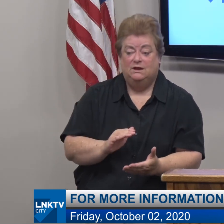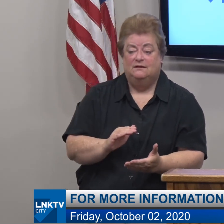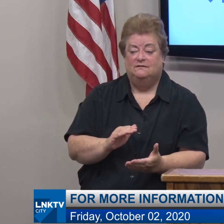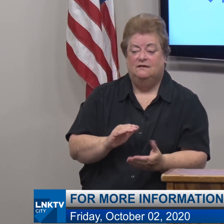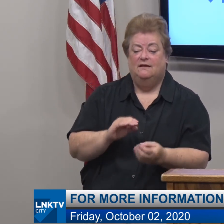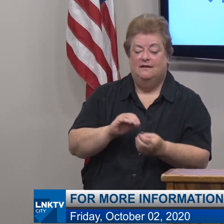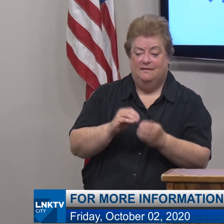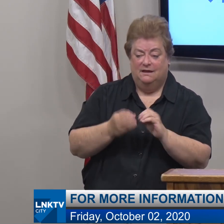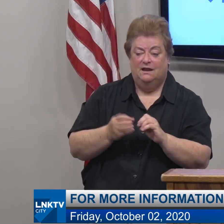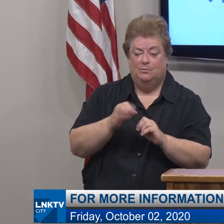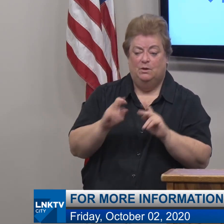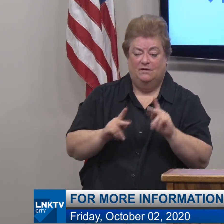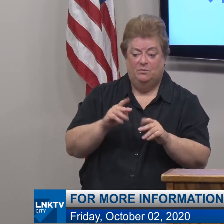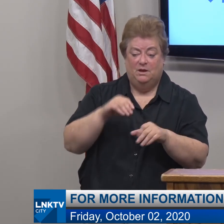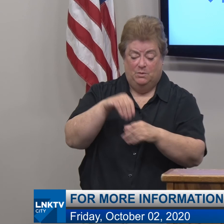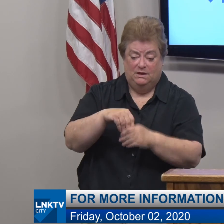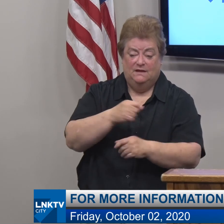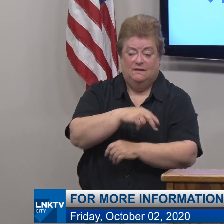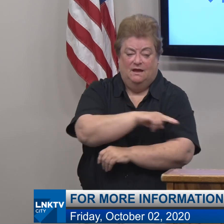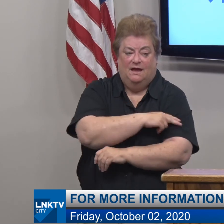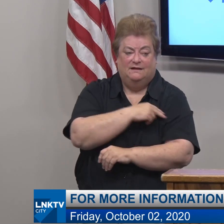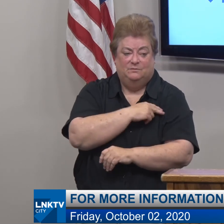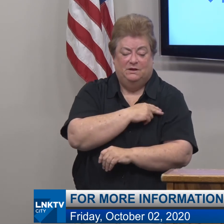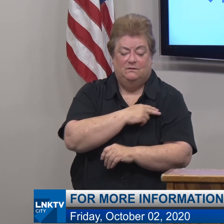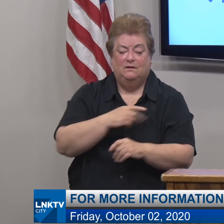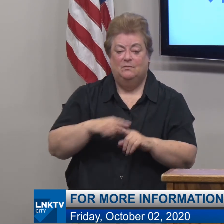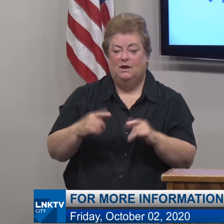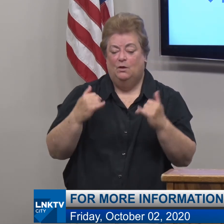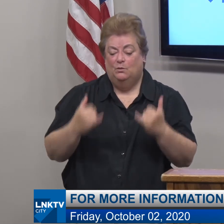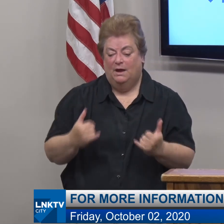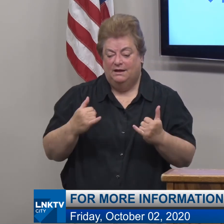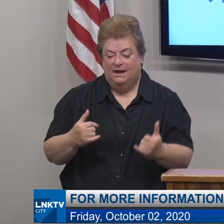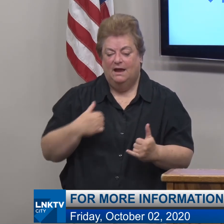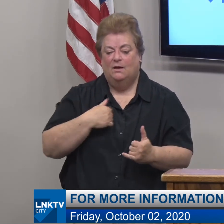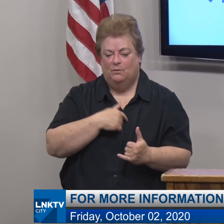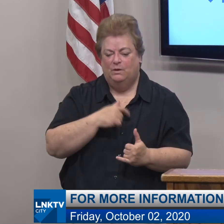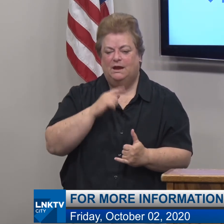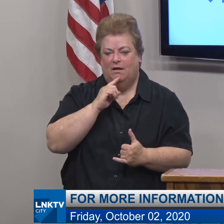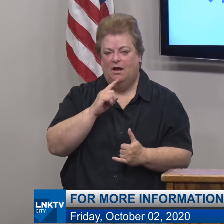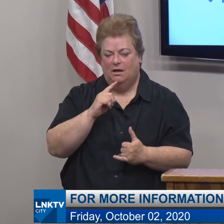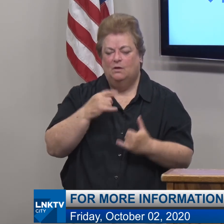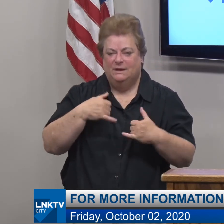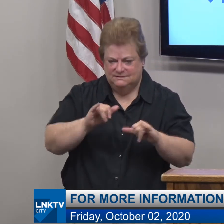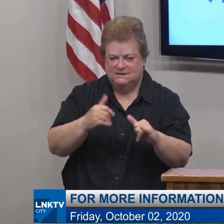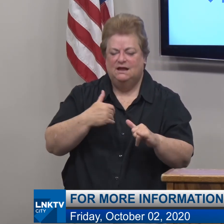occurrence of hospitalizations. But at this point, we have capacity.